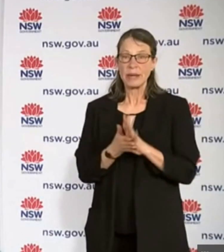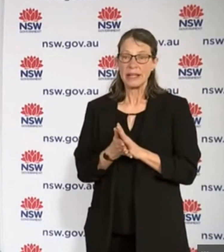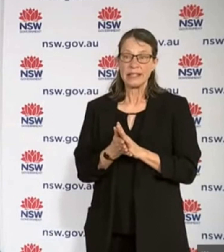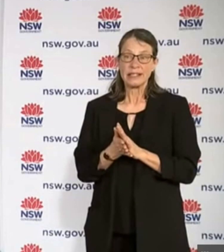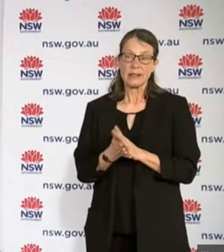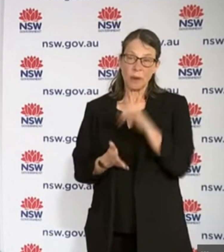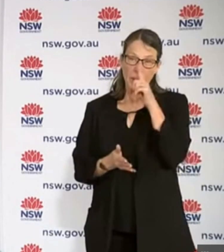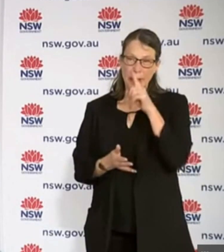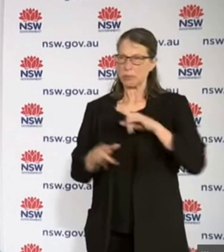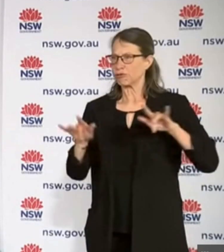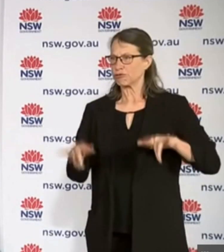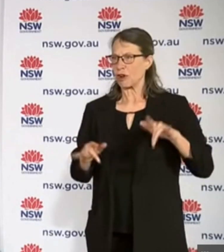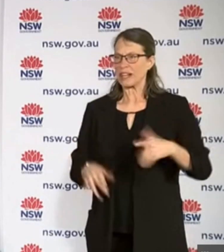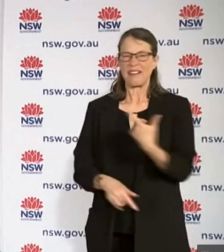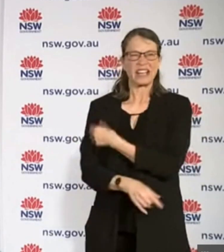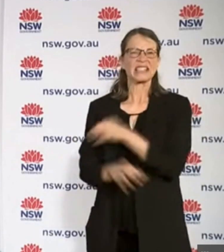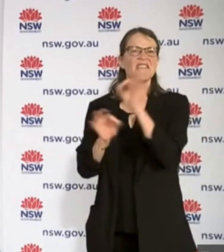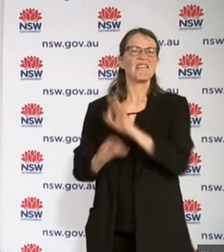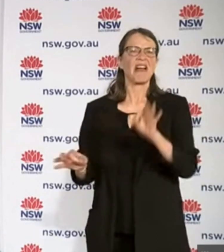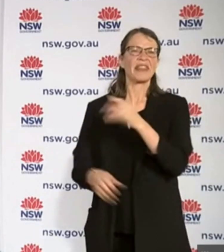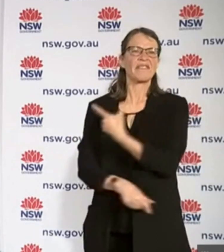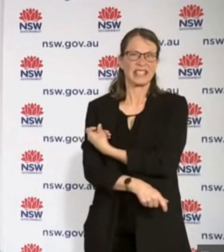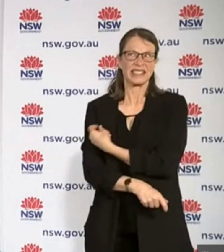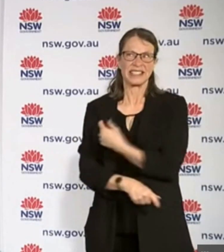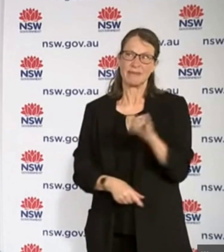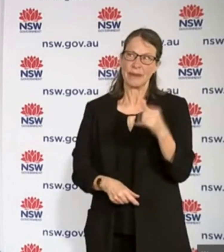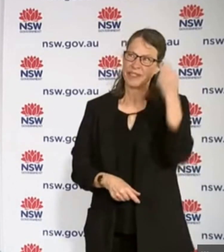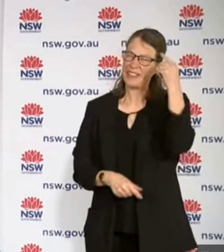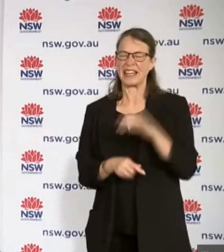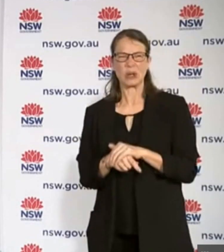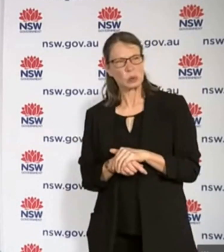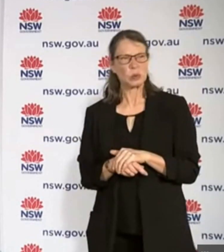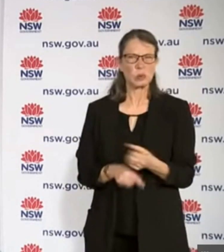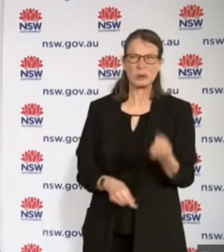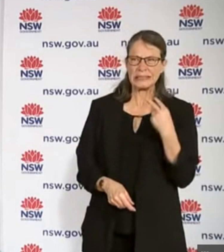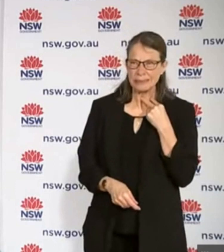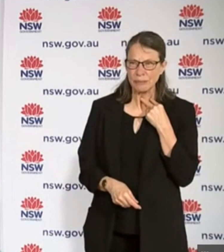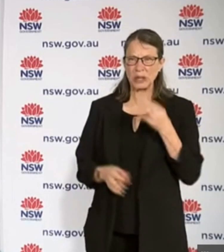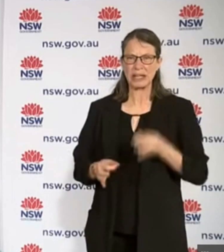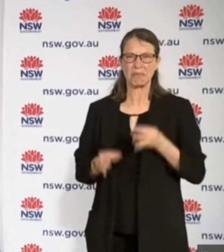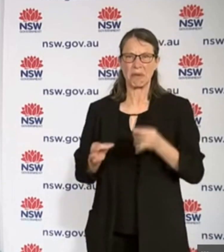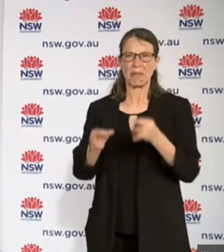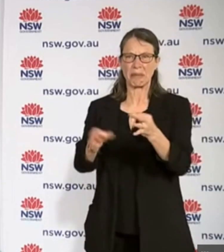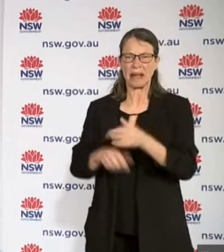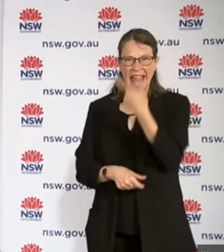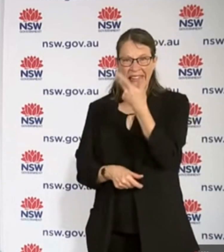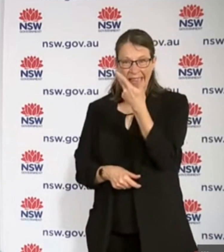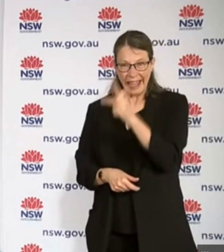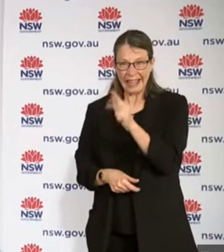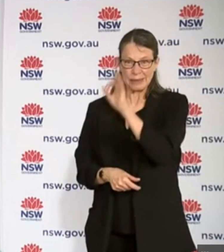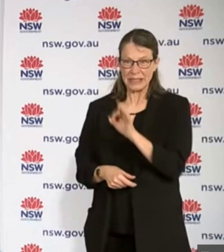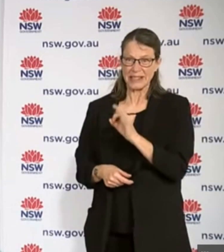participate, they're going to be hugely disappointed today. I think they probably would have thought 80% plus a couple of weeks. No, they're going to have to wait 80% plus a month and